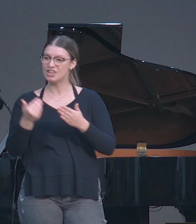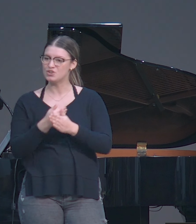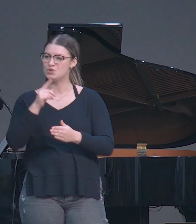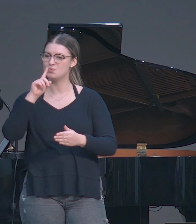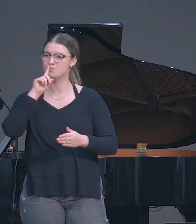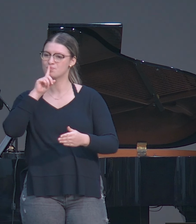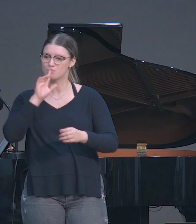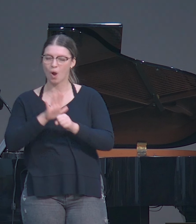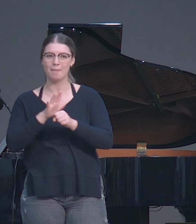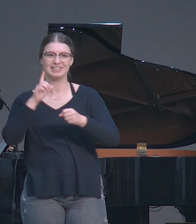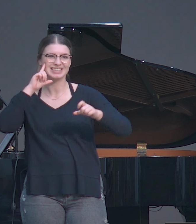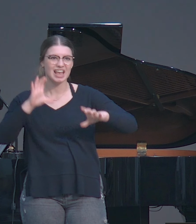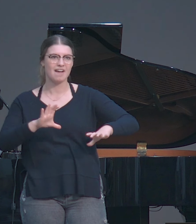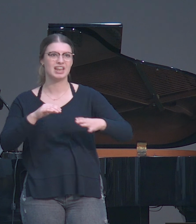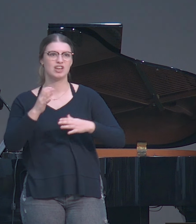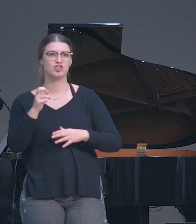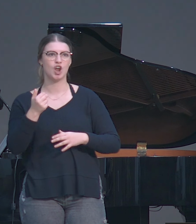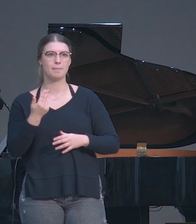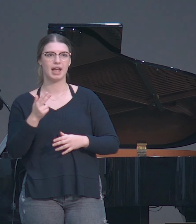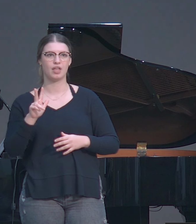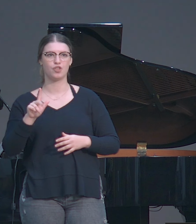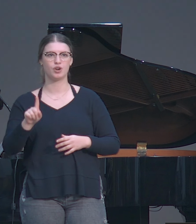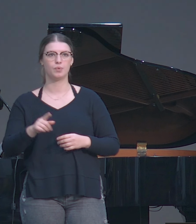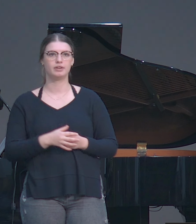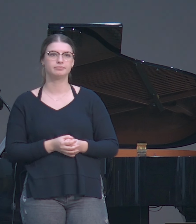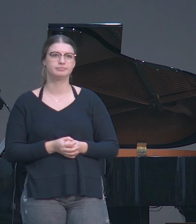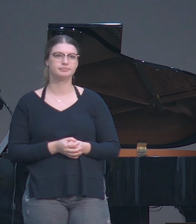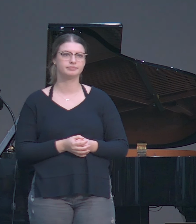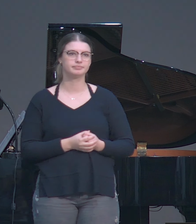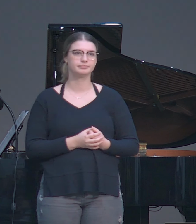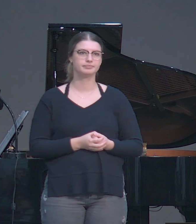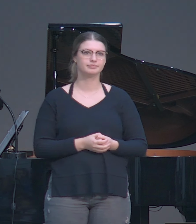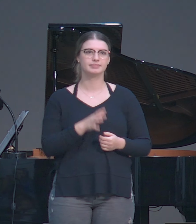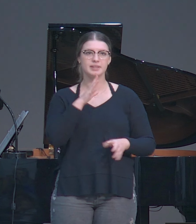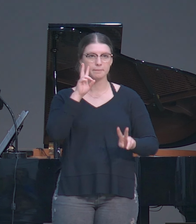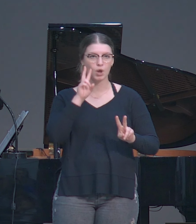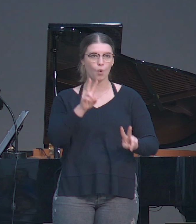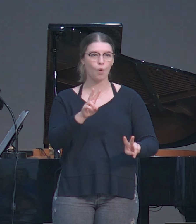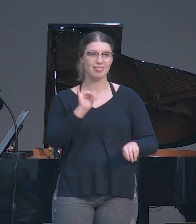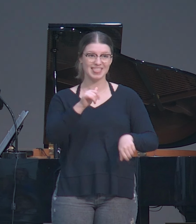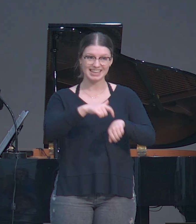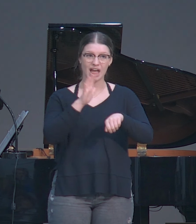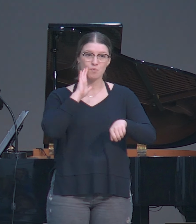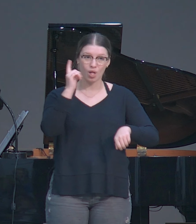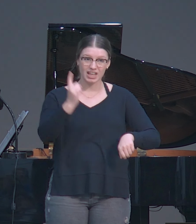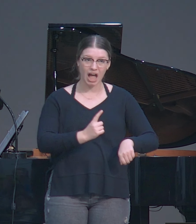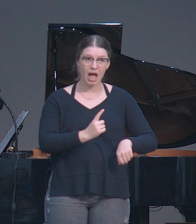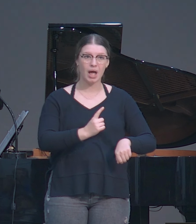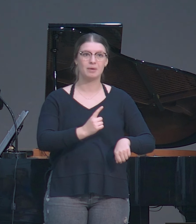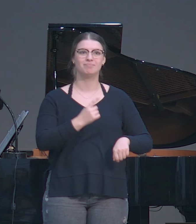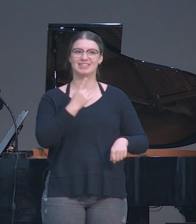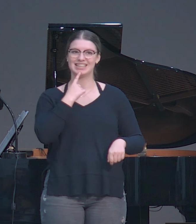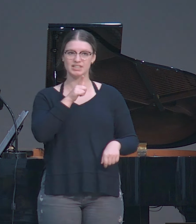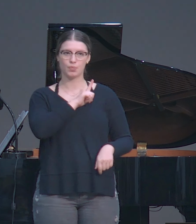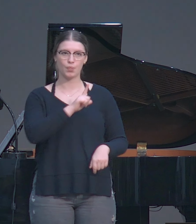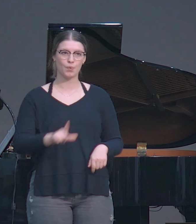chapter 31. Jeremiah writing for the Lord, "Behold, the days are coming, declares the